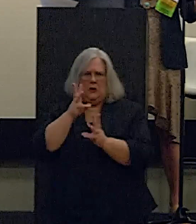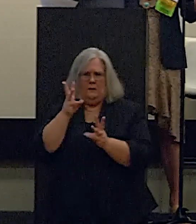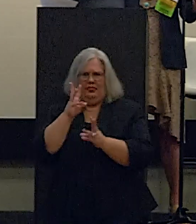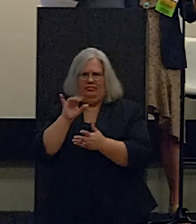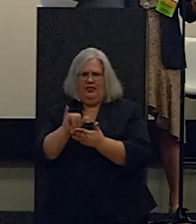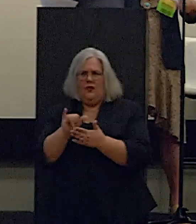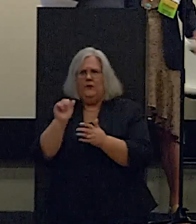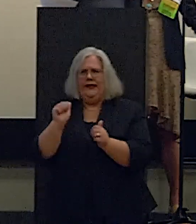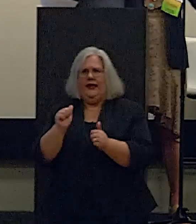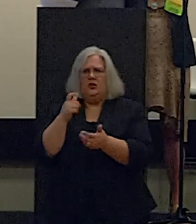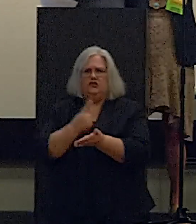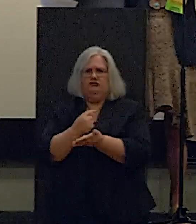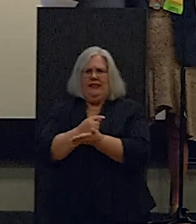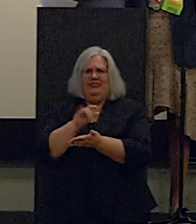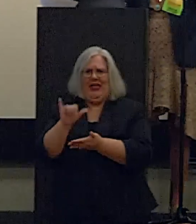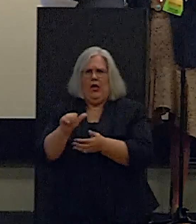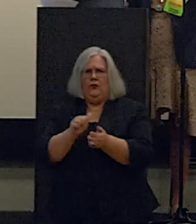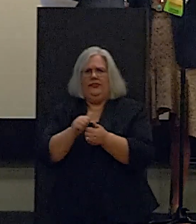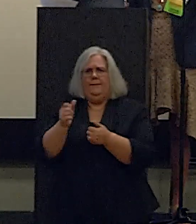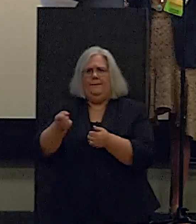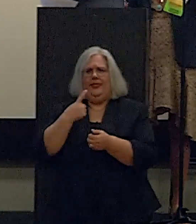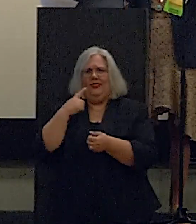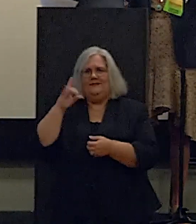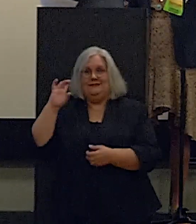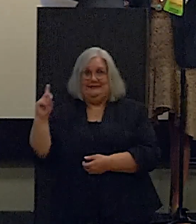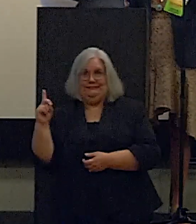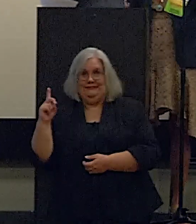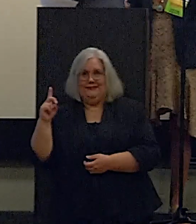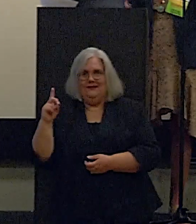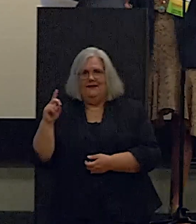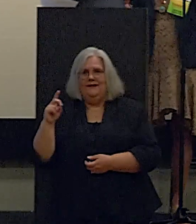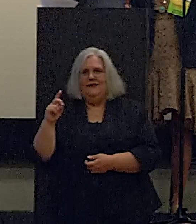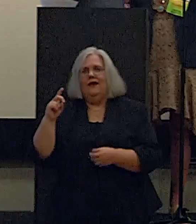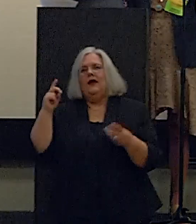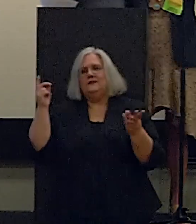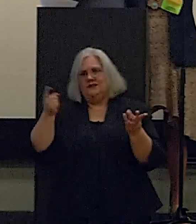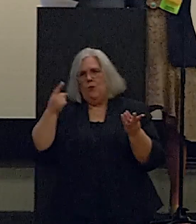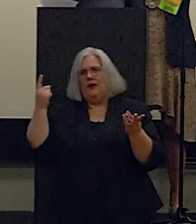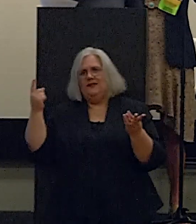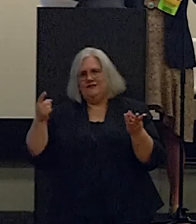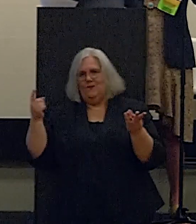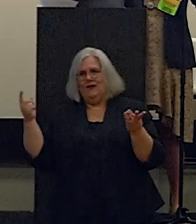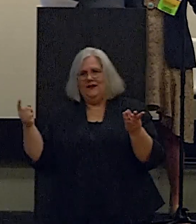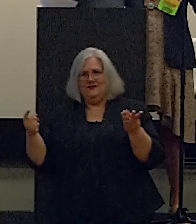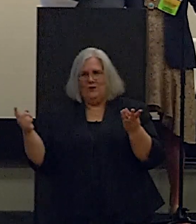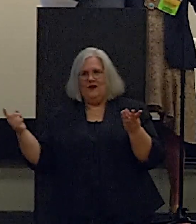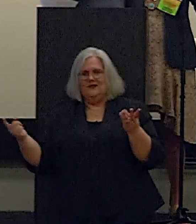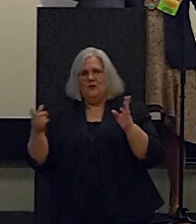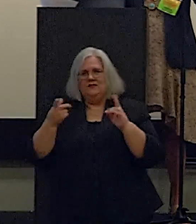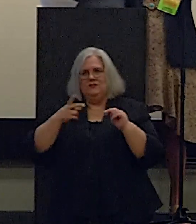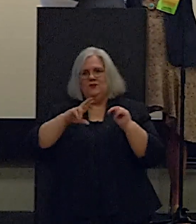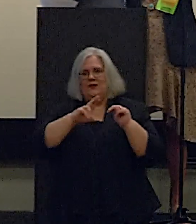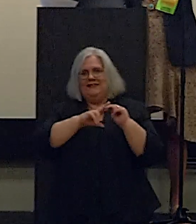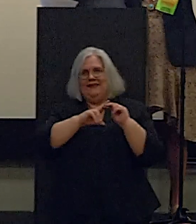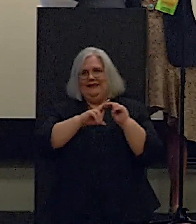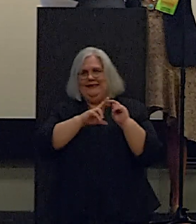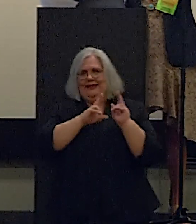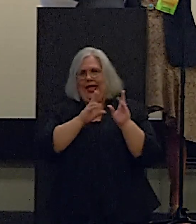We can treat that with pill D. And so now we